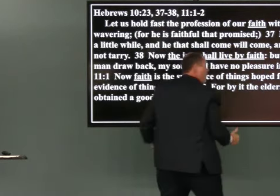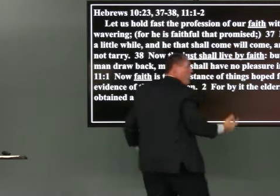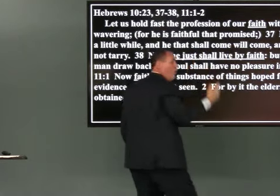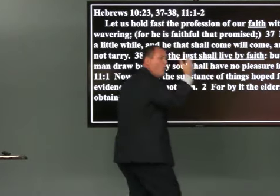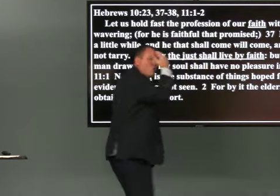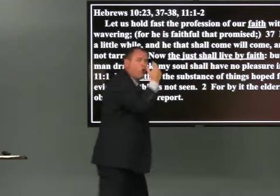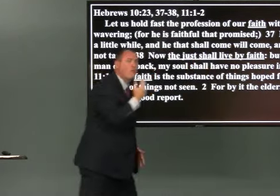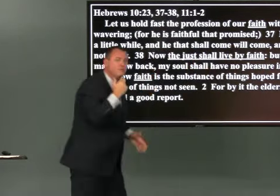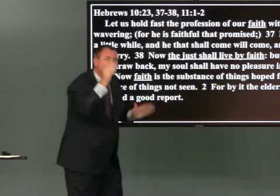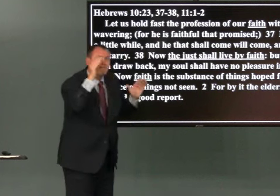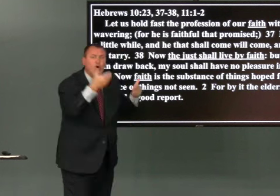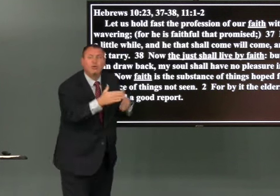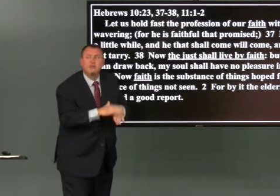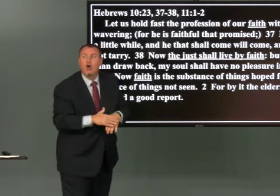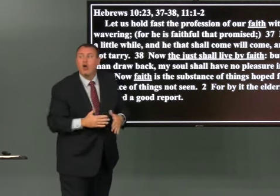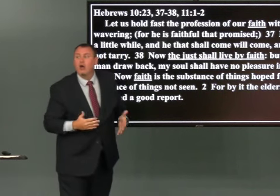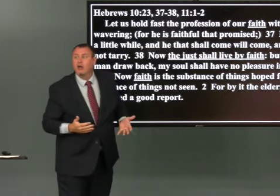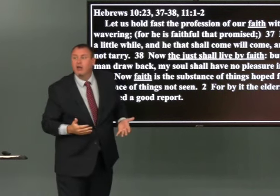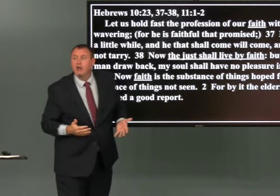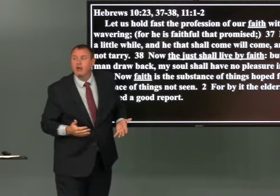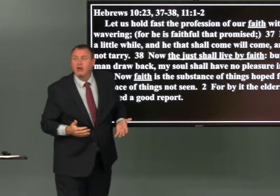so Romans is focused on what